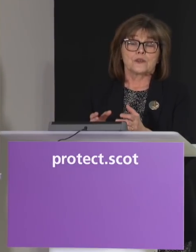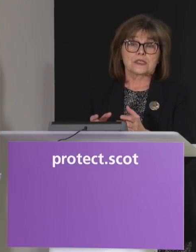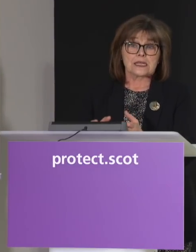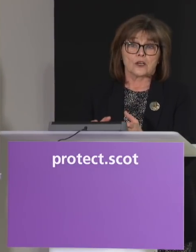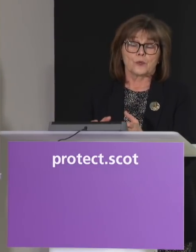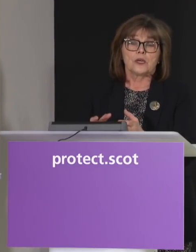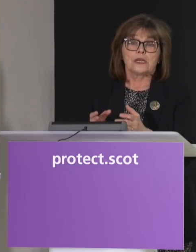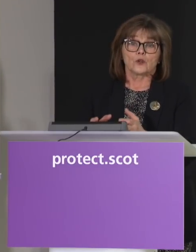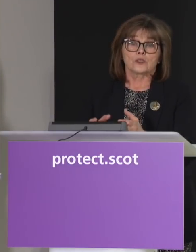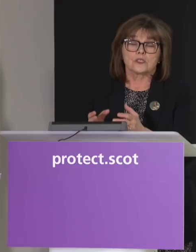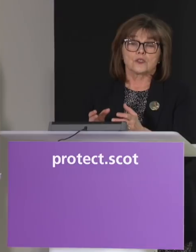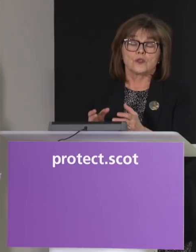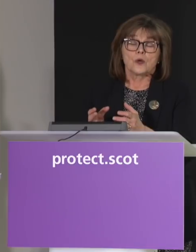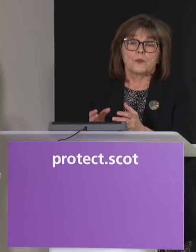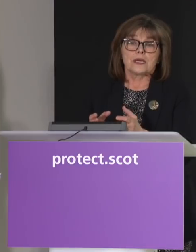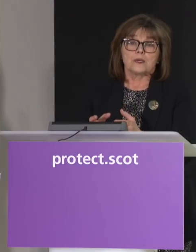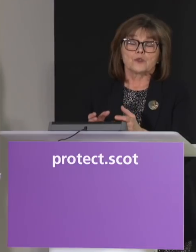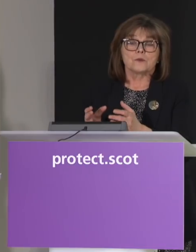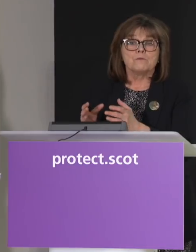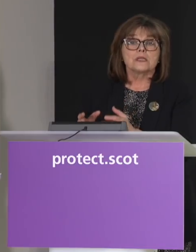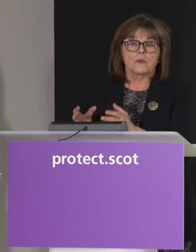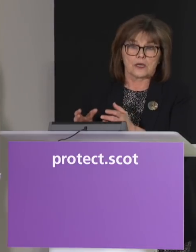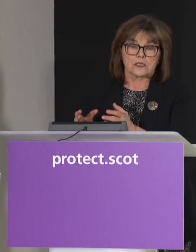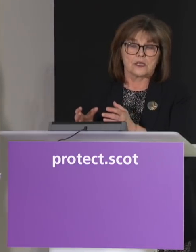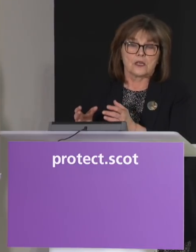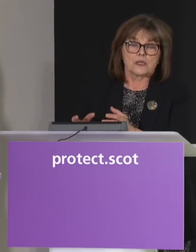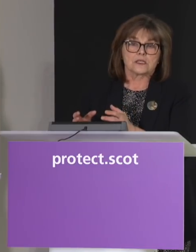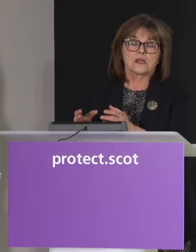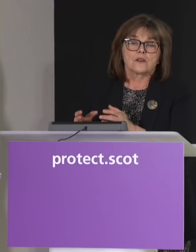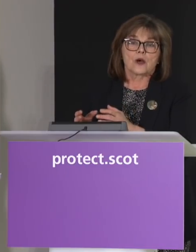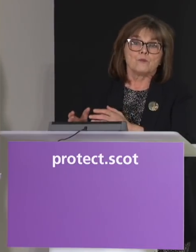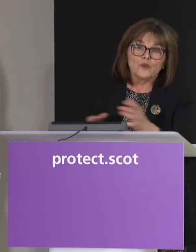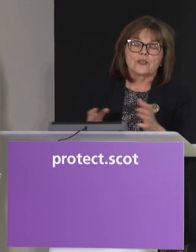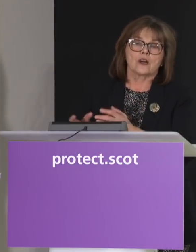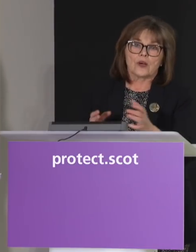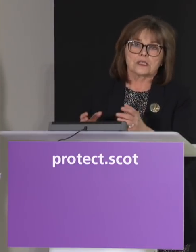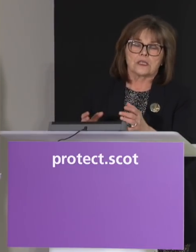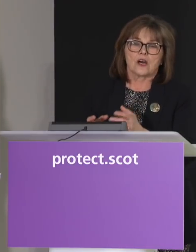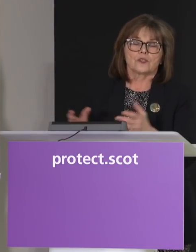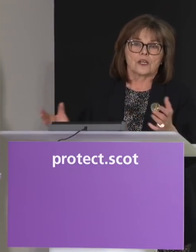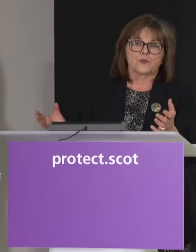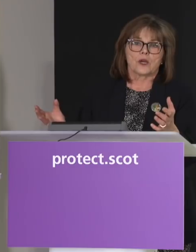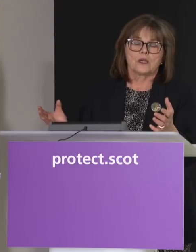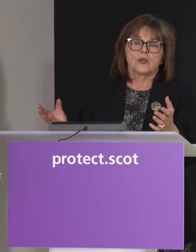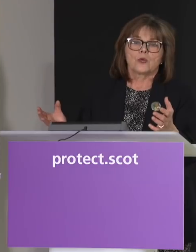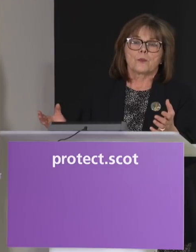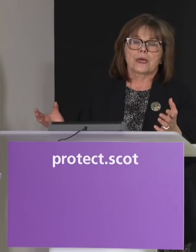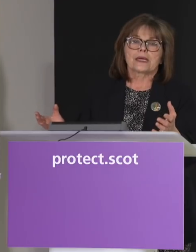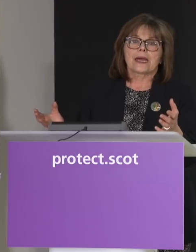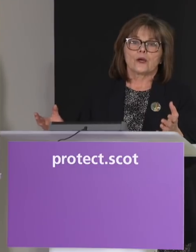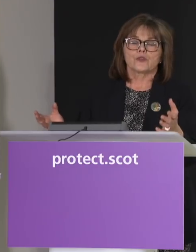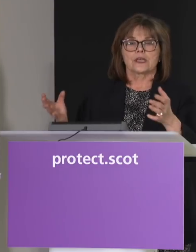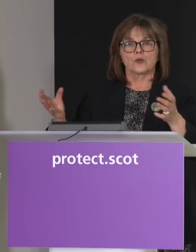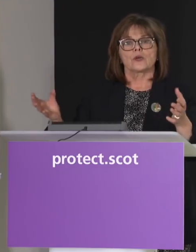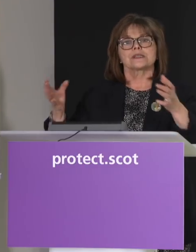which we set up in order to be able to minimise the limits that moving that vaccine have. And that's why we are